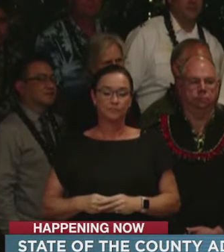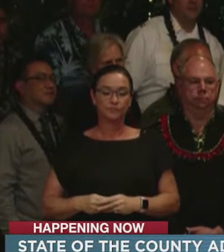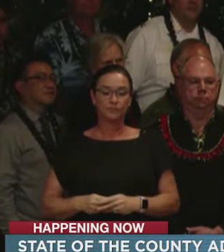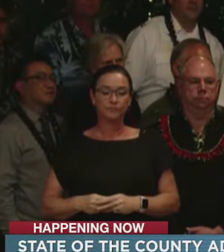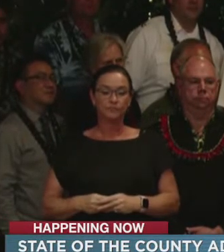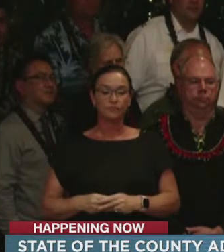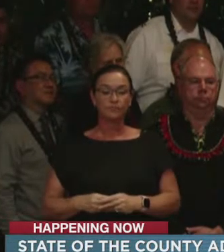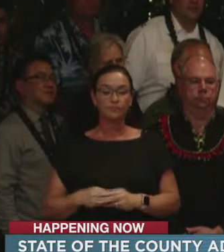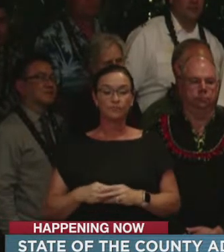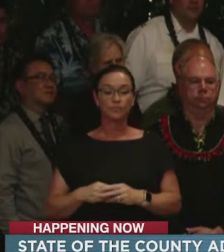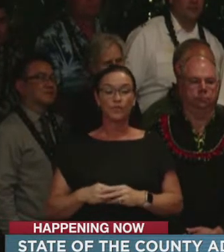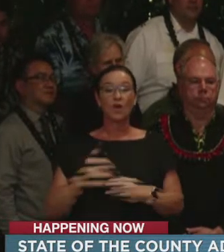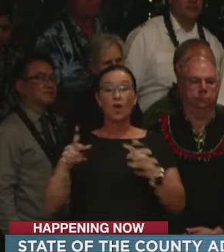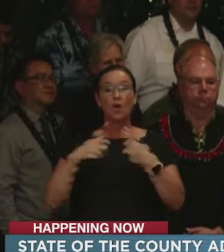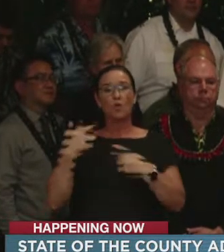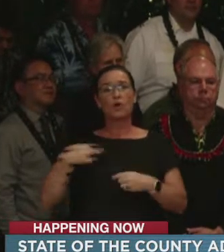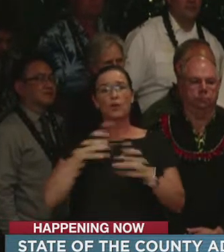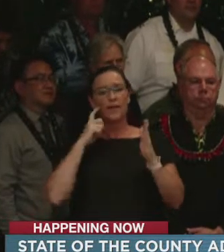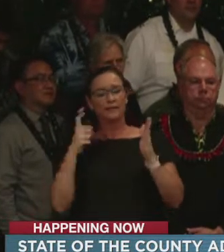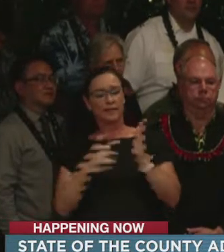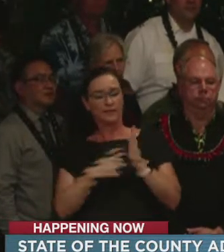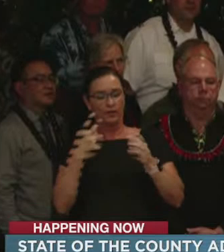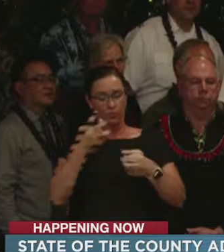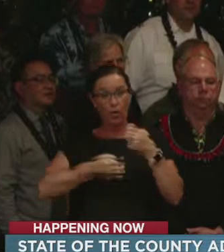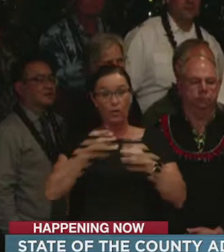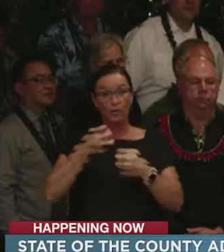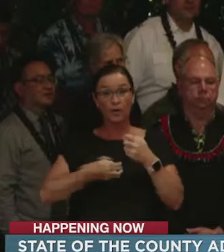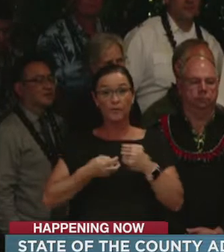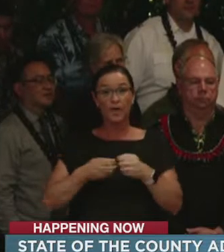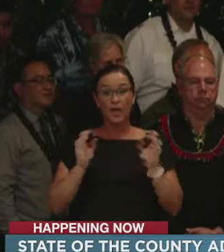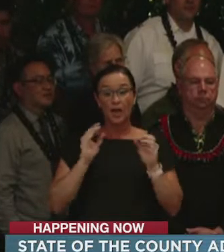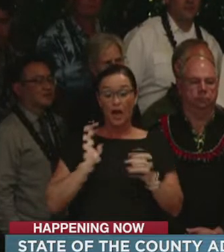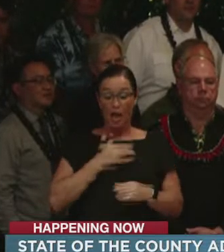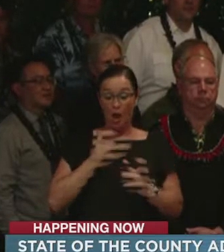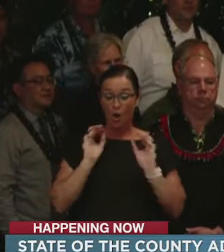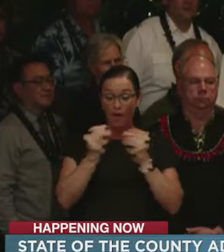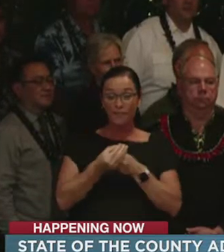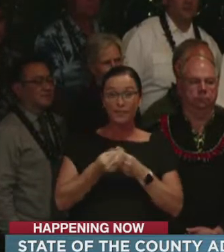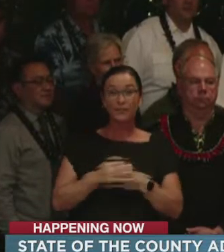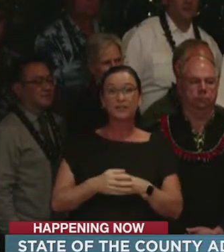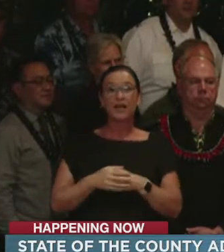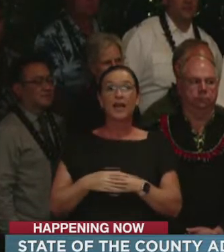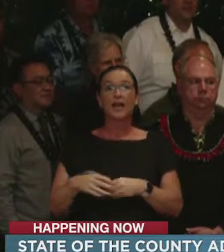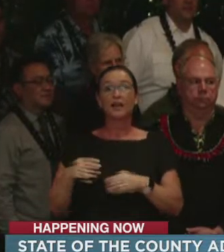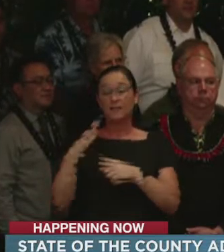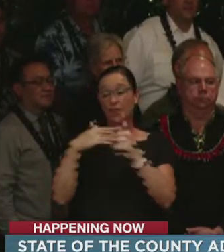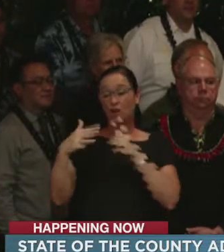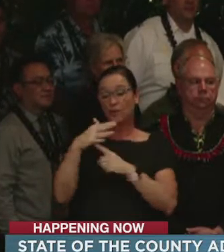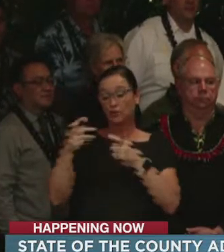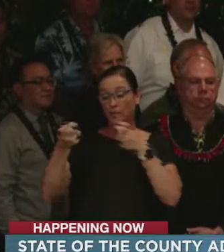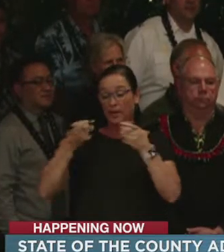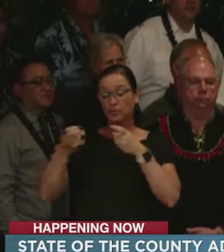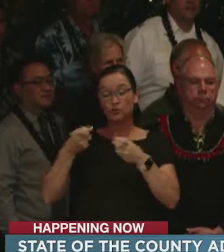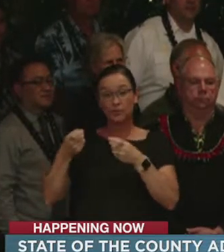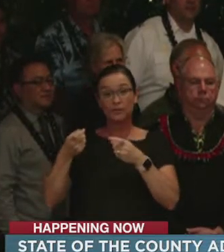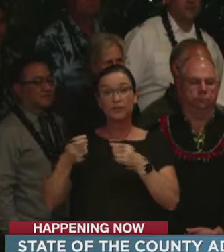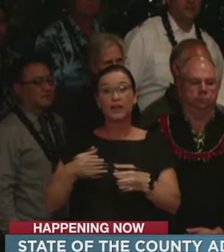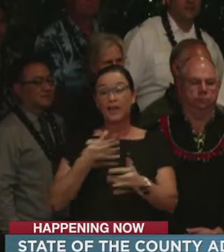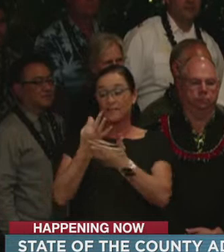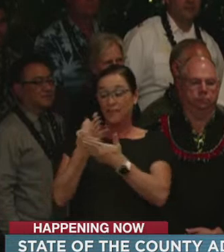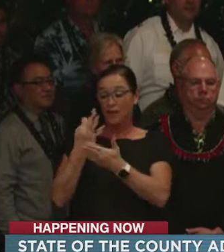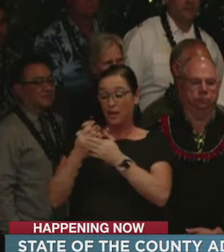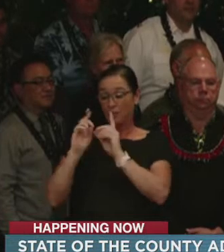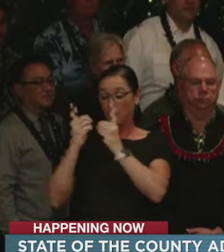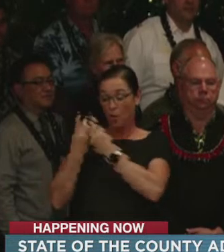Upon identifying this issue, our office, the Department of Environmental Management, led by Ramsey Mansour, and the Finance Department,